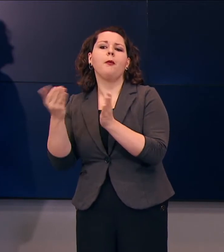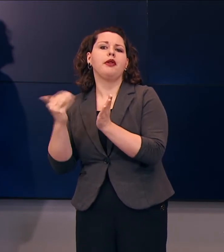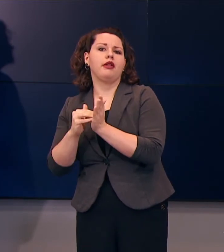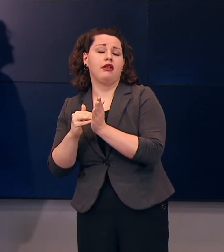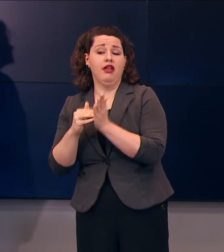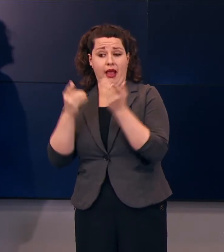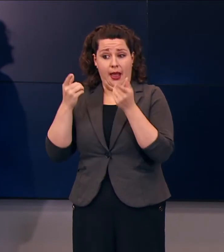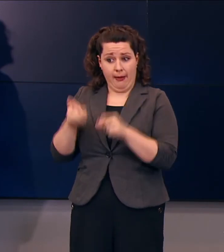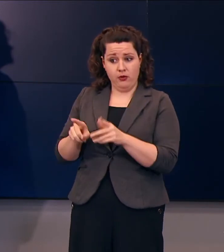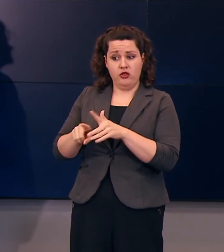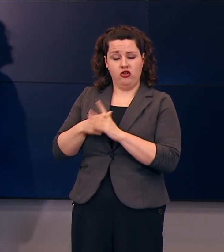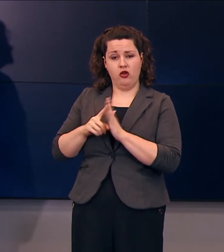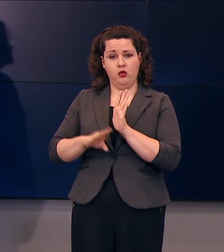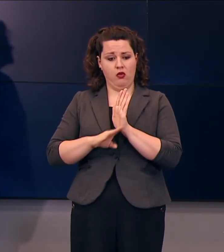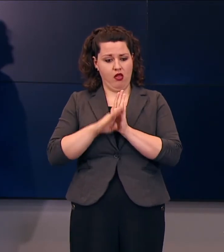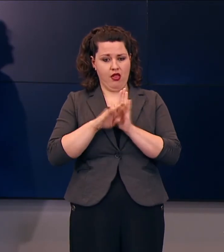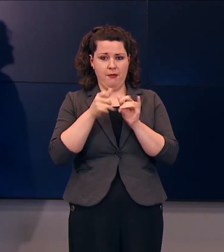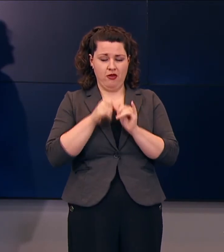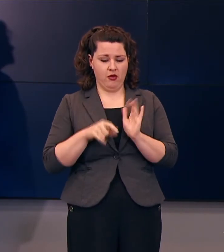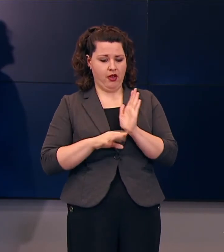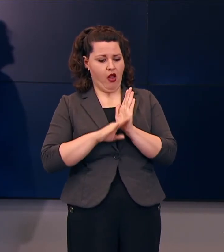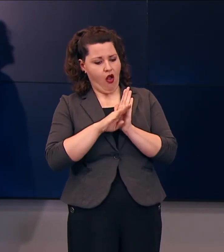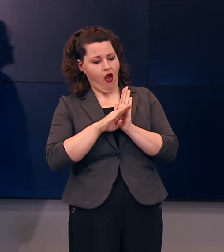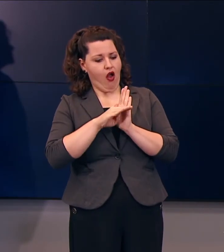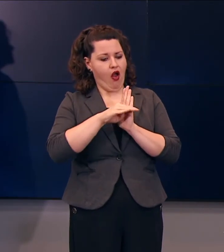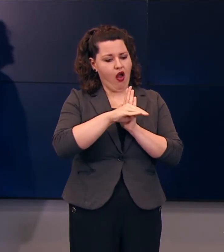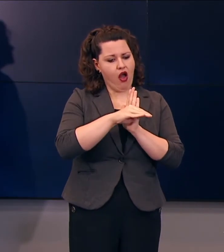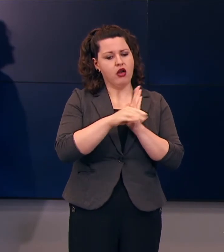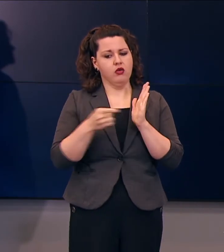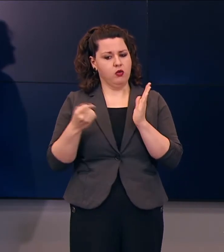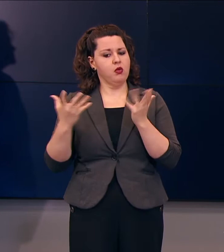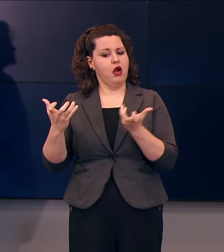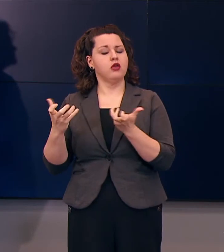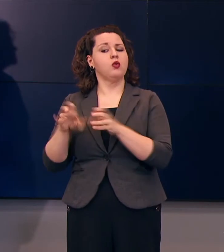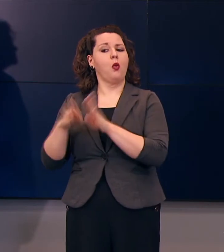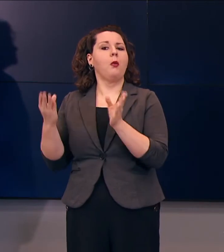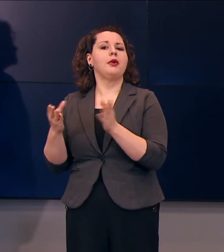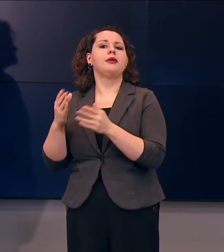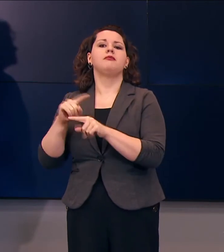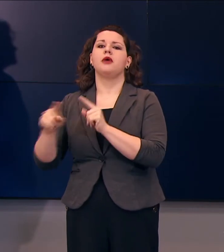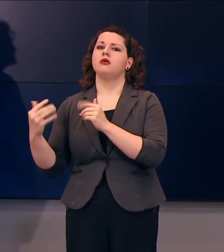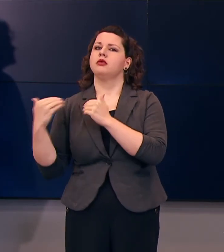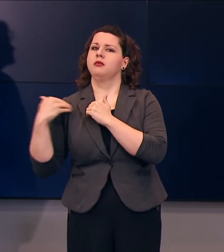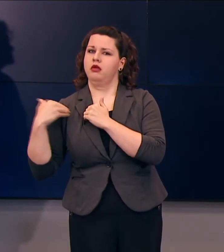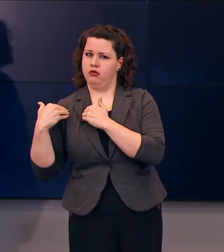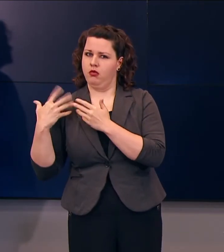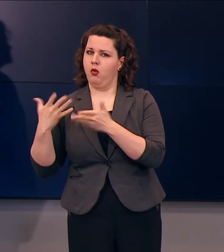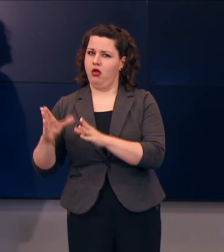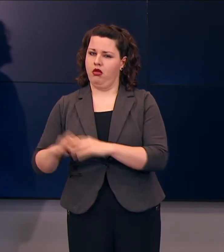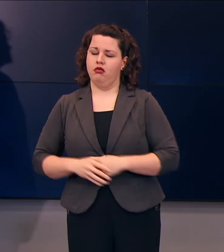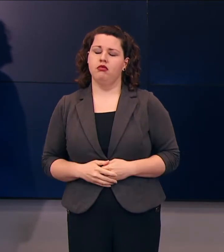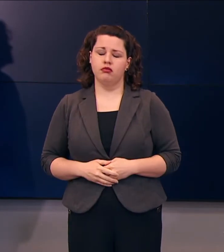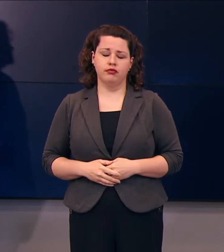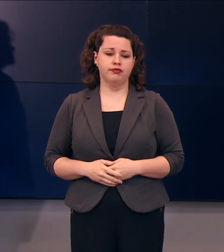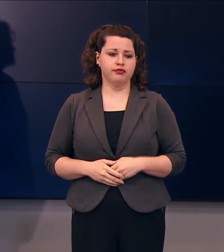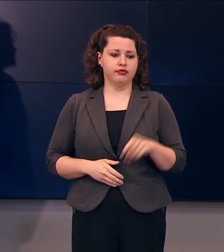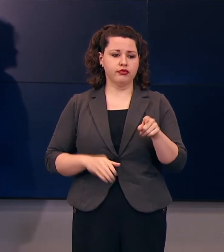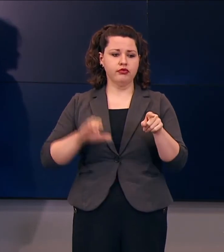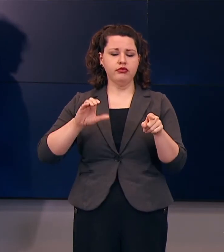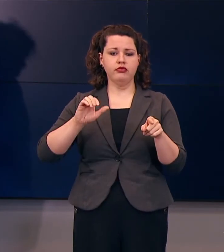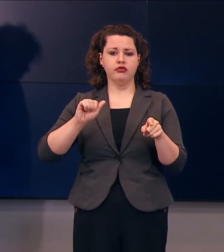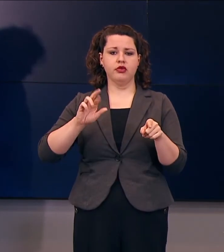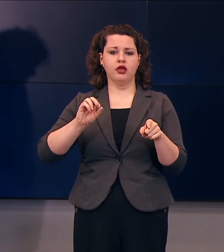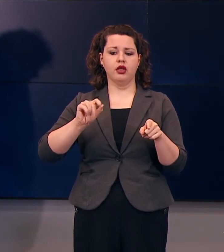start to hit those metrics, we want to be able to go, but we want to be able to do it in a responsible manner. Caroline Cummings, go ahead.